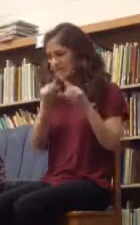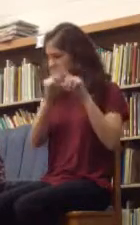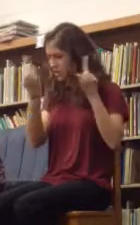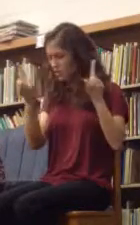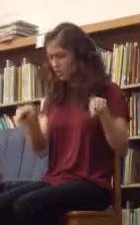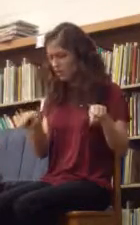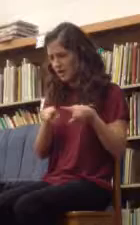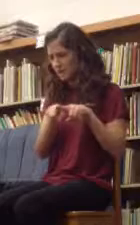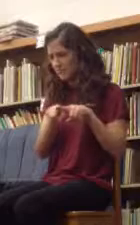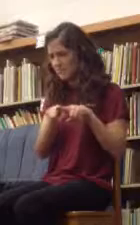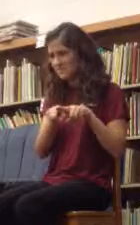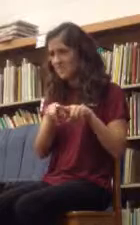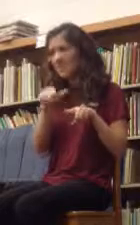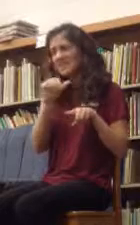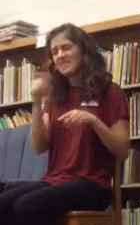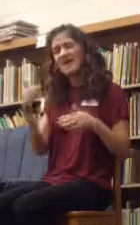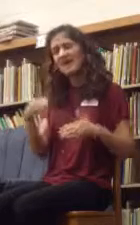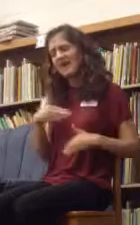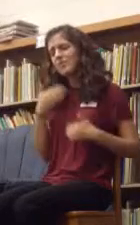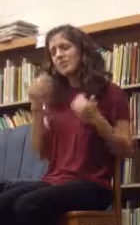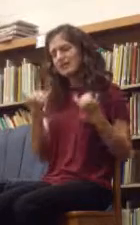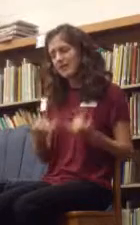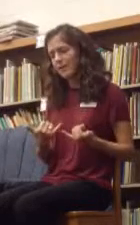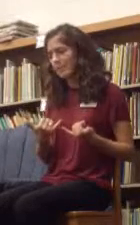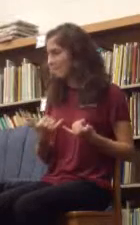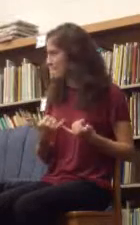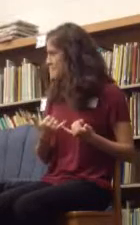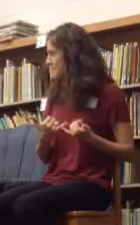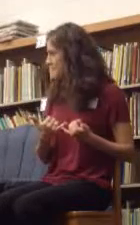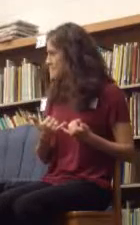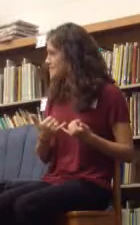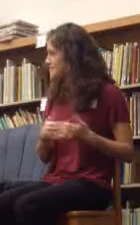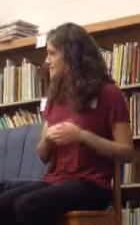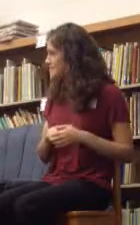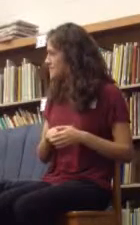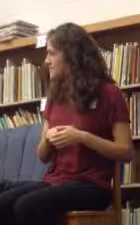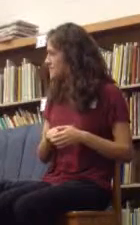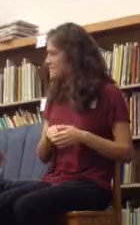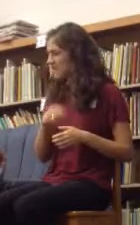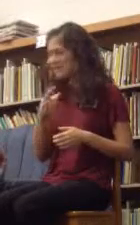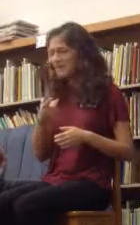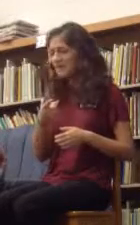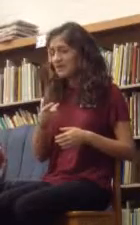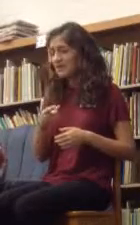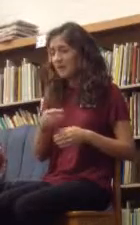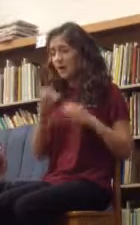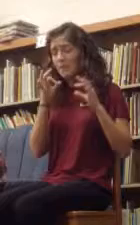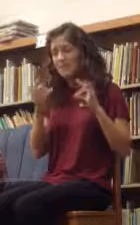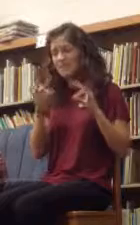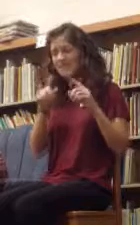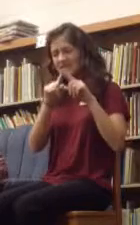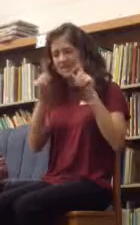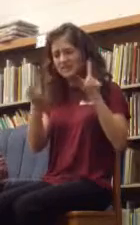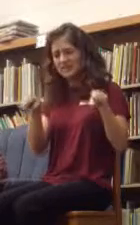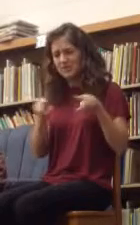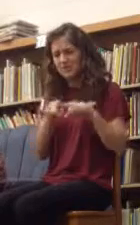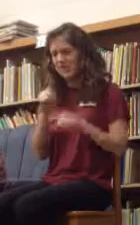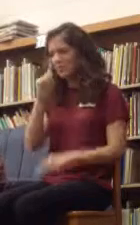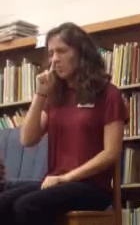it wasn't happy. All of a sudden, being a plain, perfect square was boring. Oh,